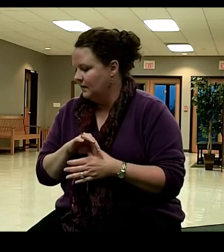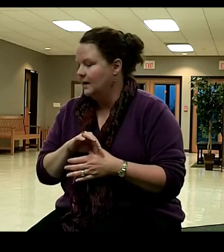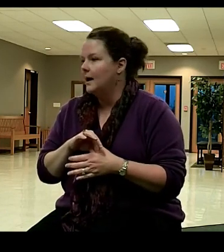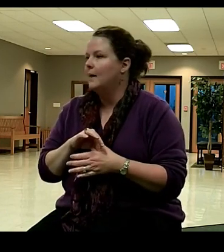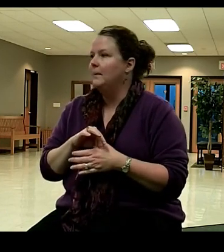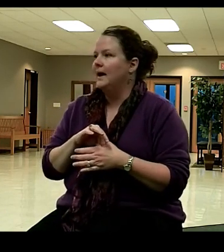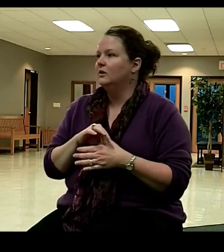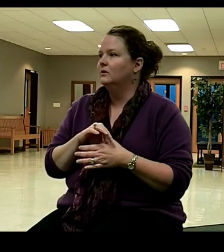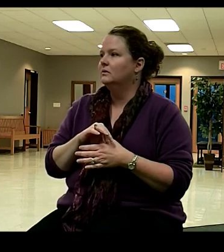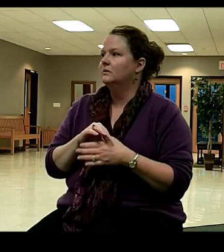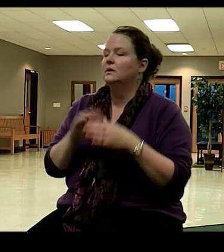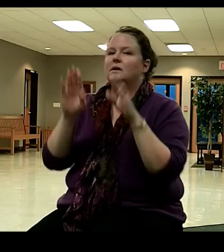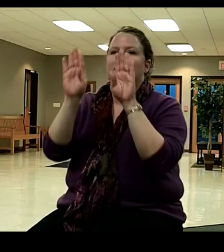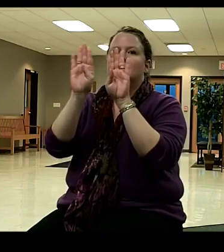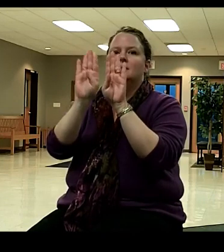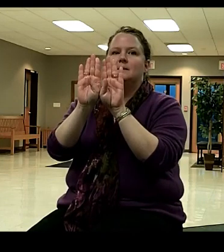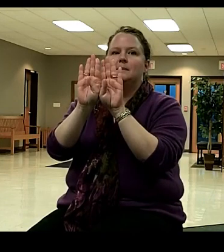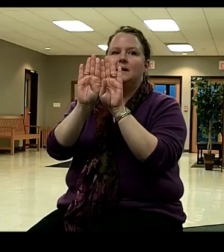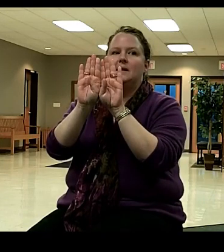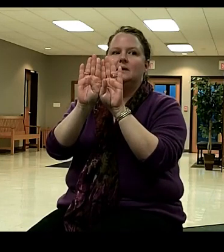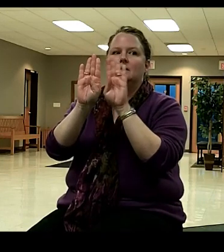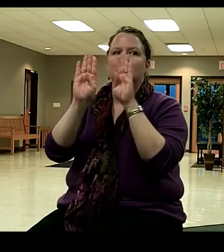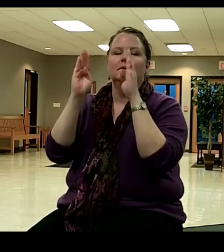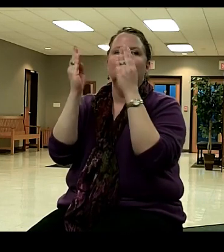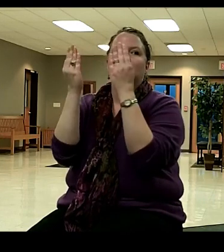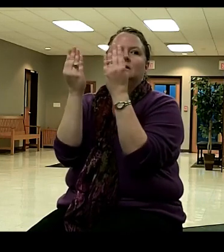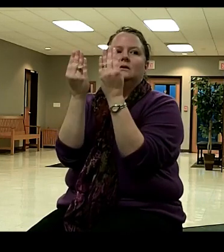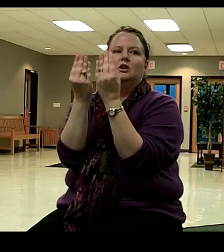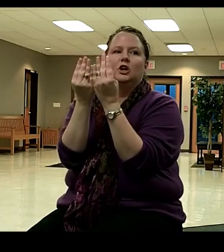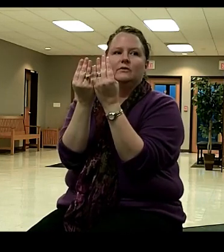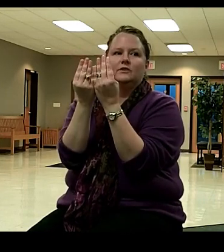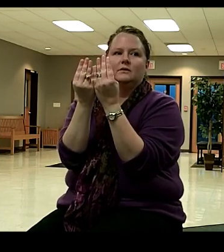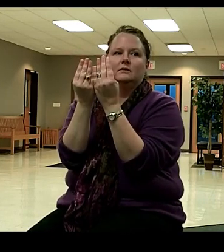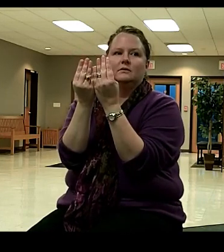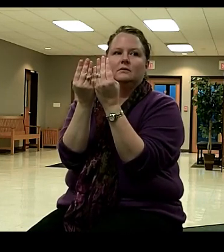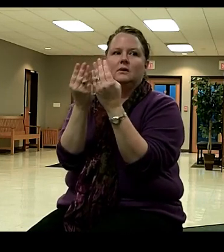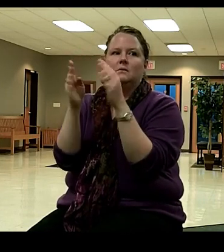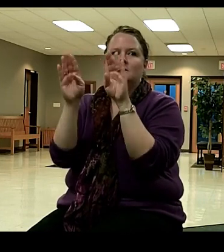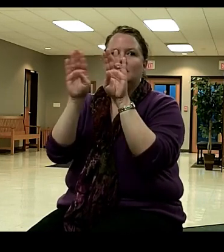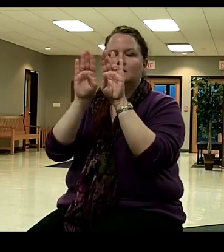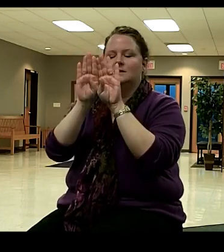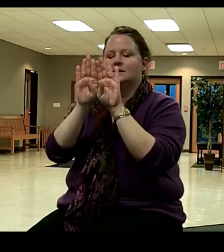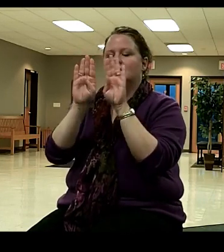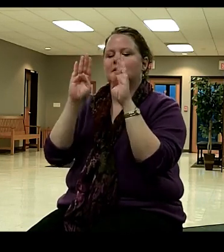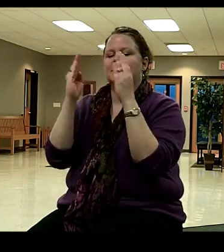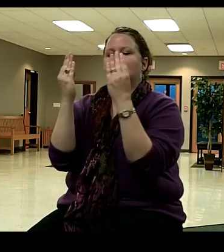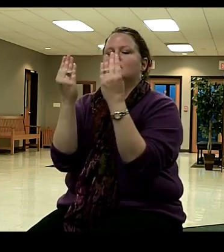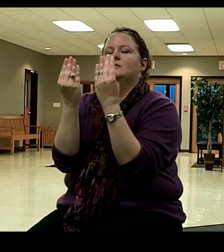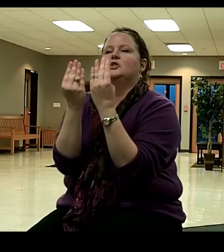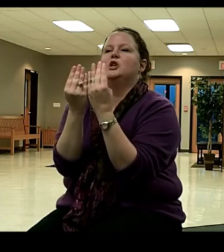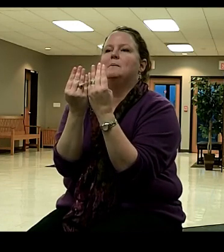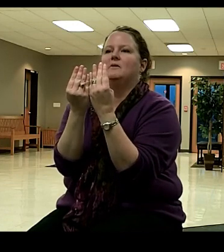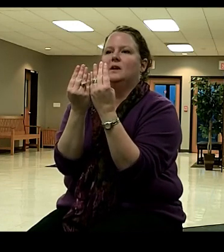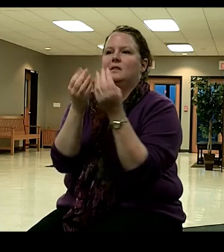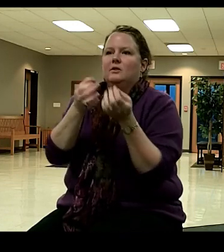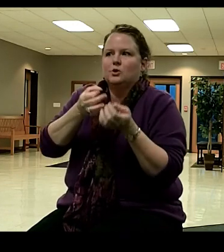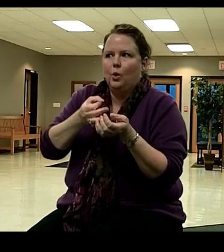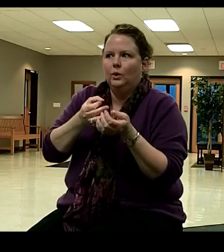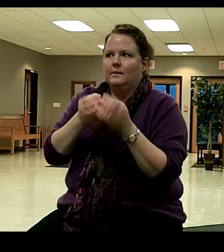Ham. A bagel is a B curved. Almost like it's like the shape of it, and then there's a hole in the